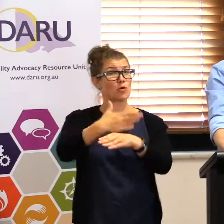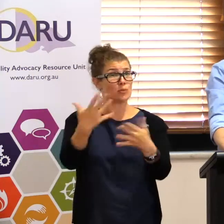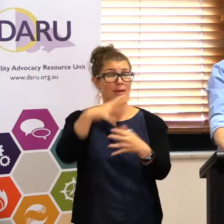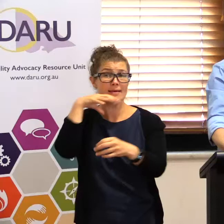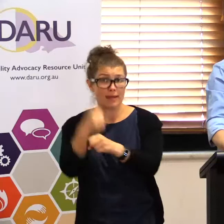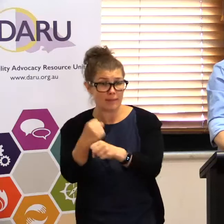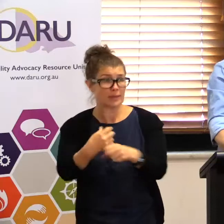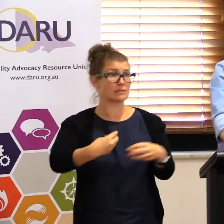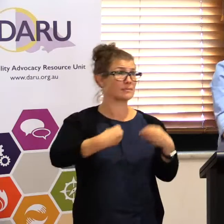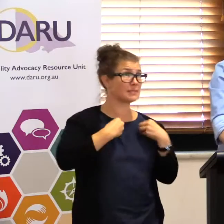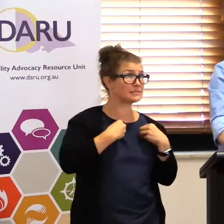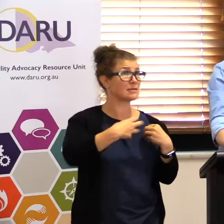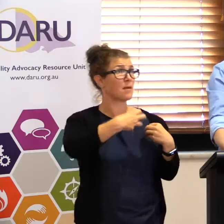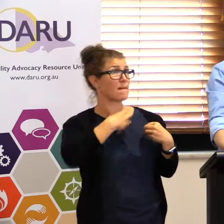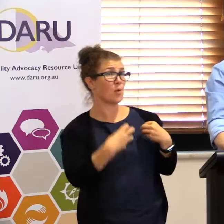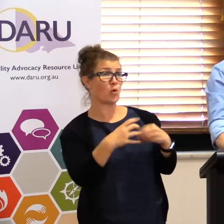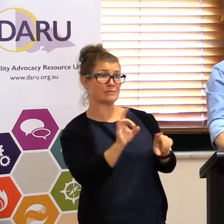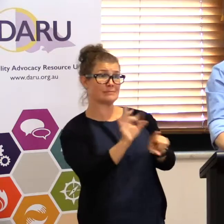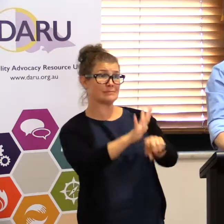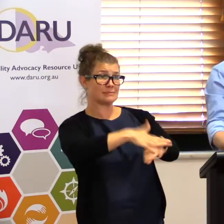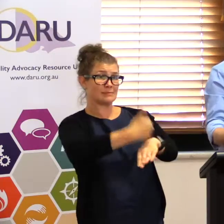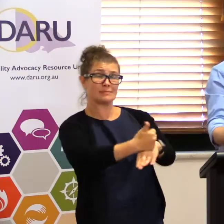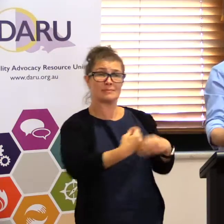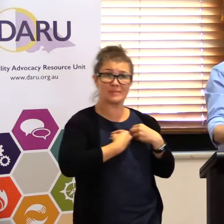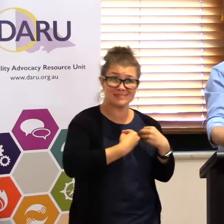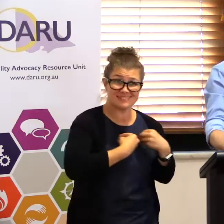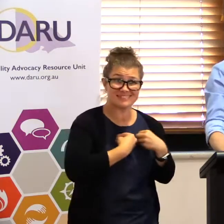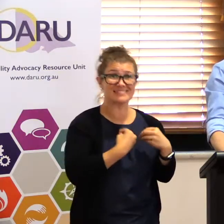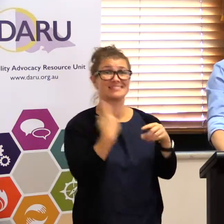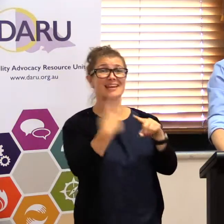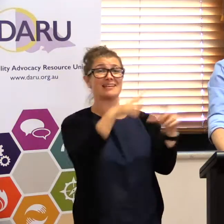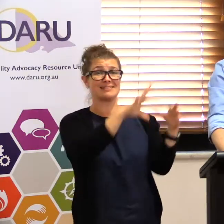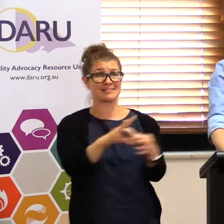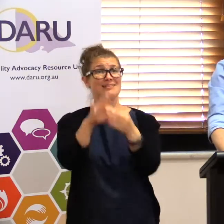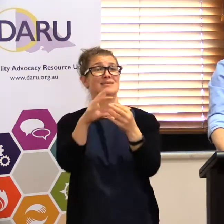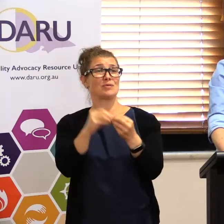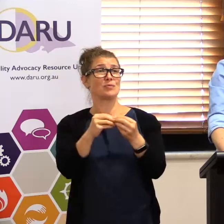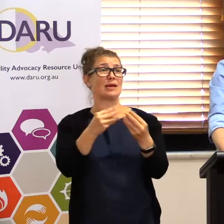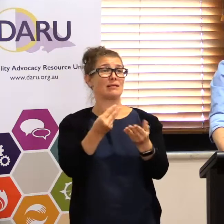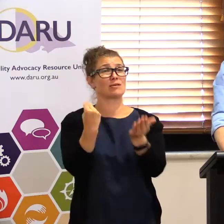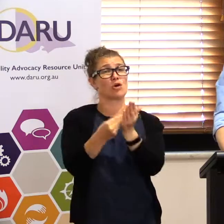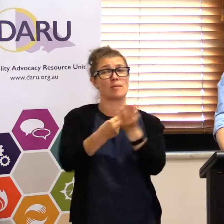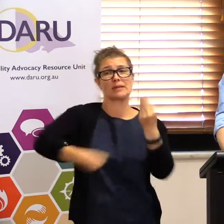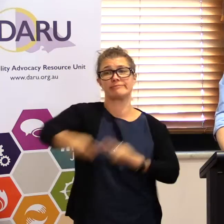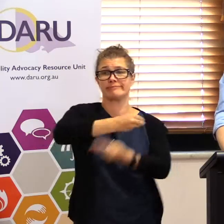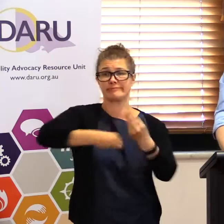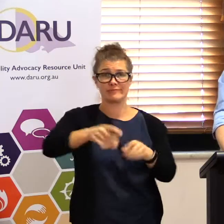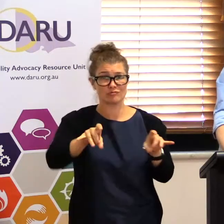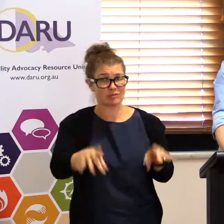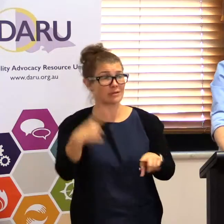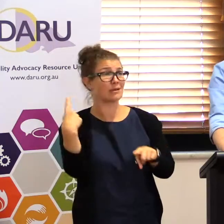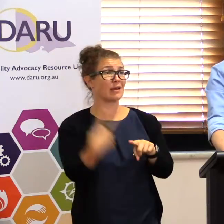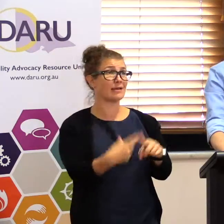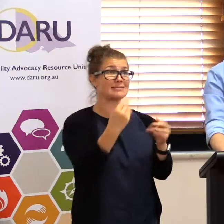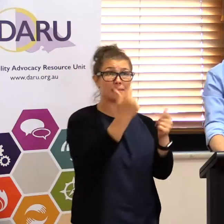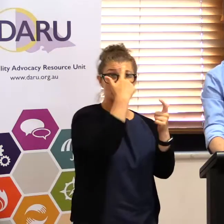business, getting more entrepreneurs with disability engaged in the economy. and that itself includes some